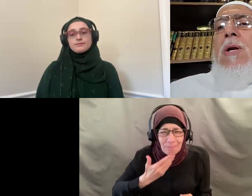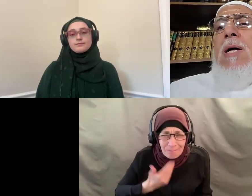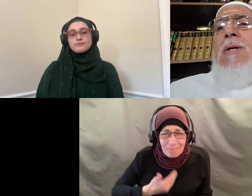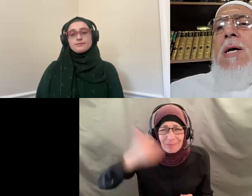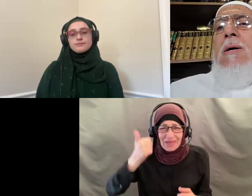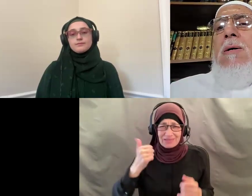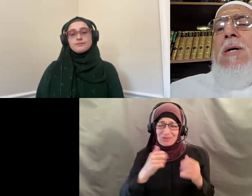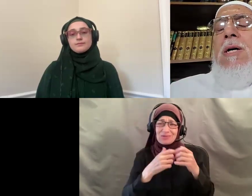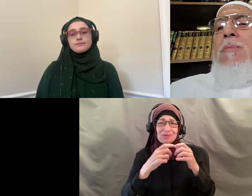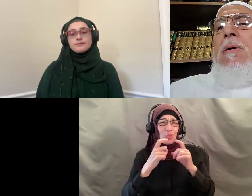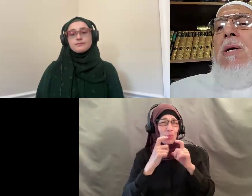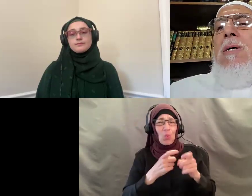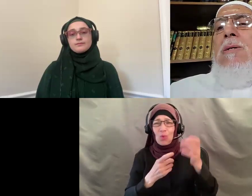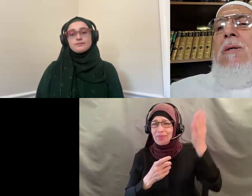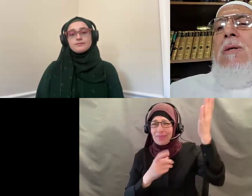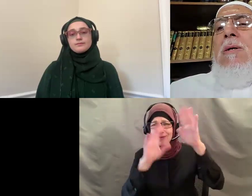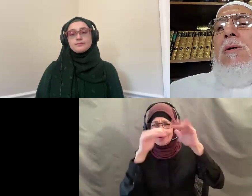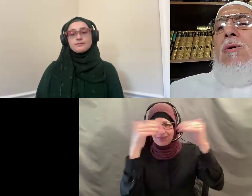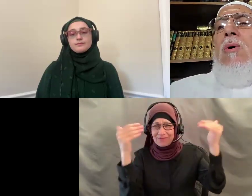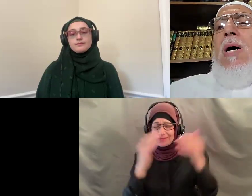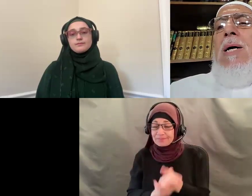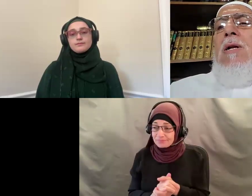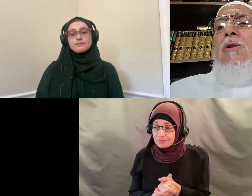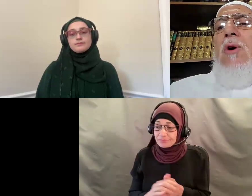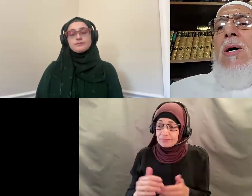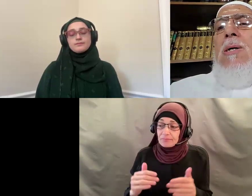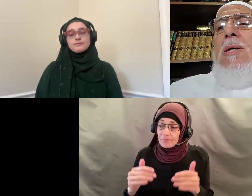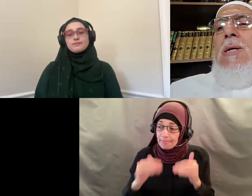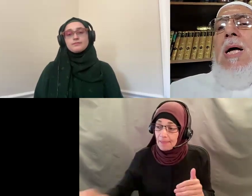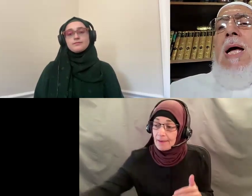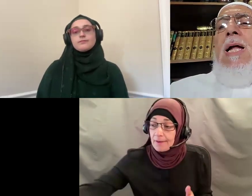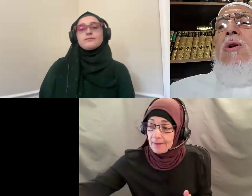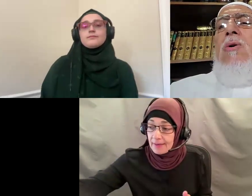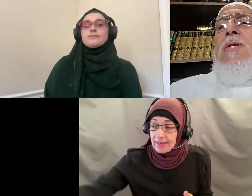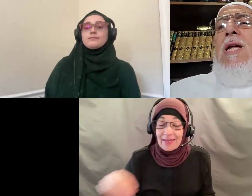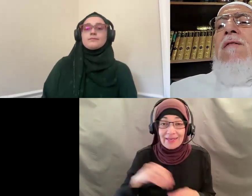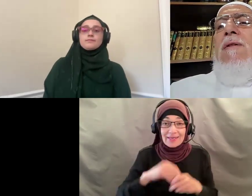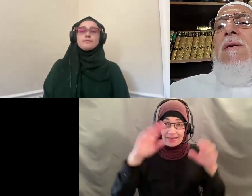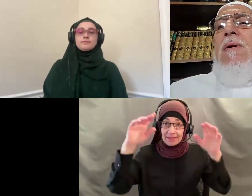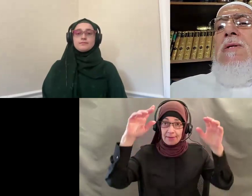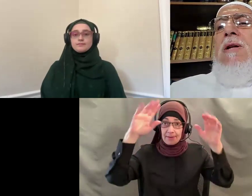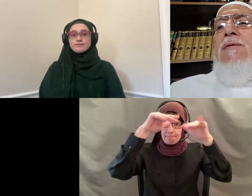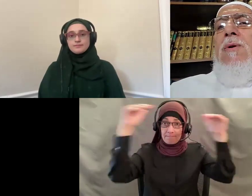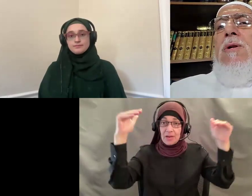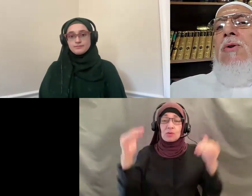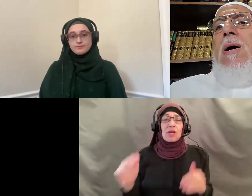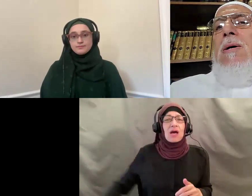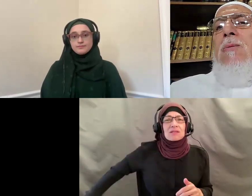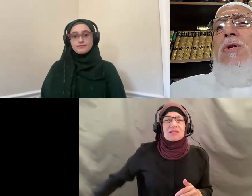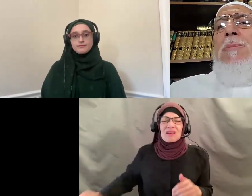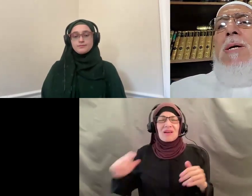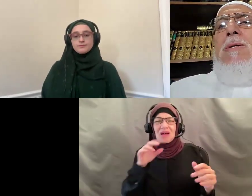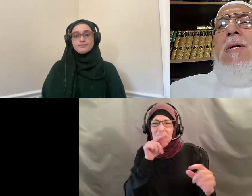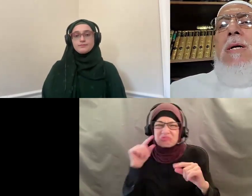They will not hear in paradise no idle talk and no sinful